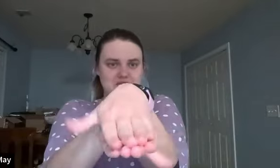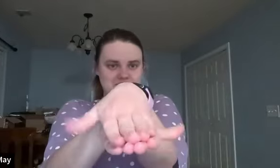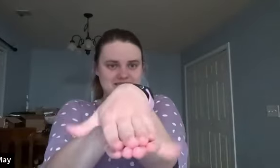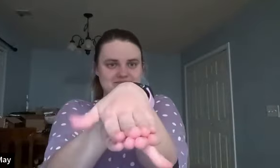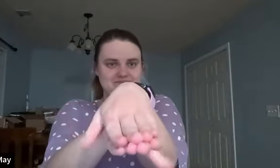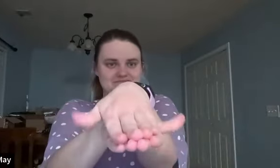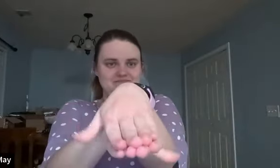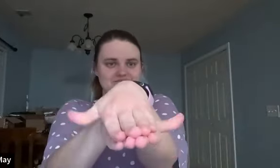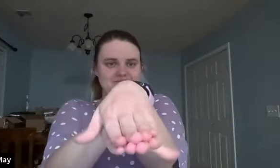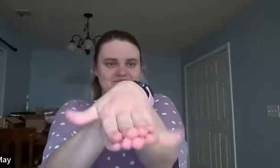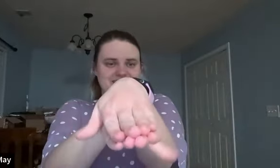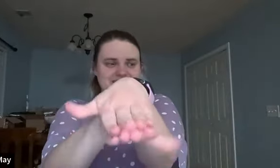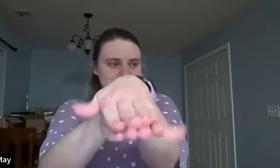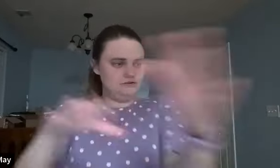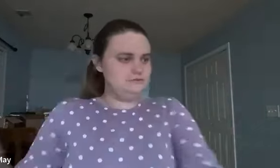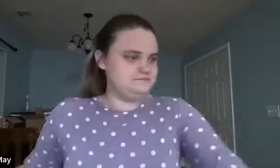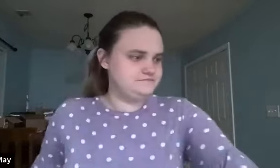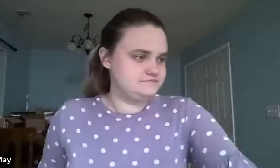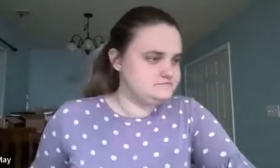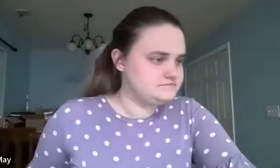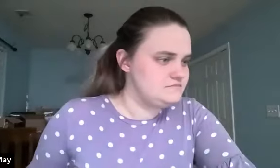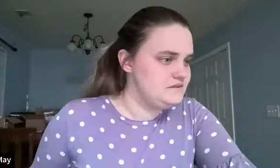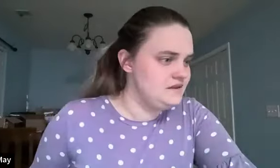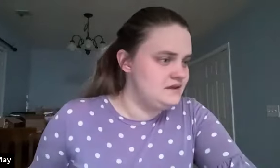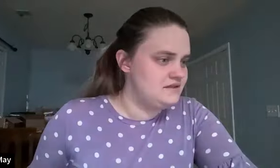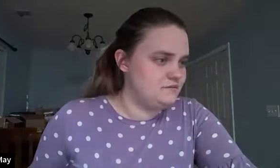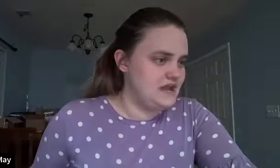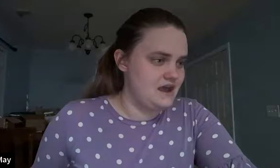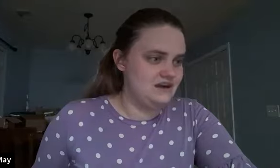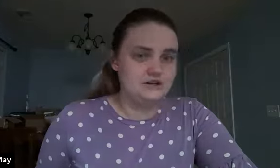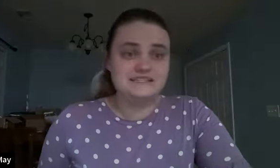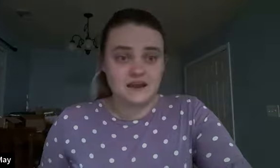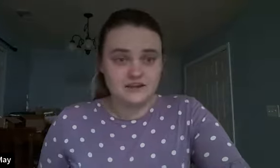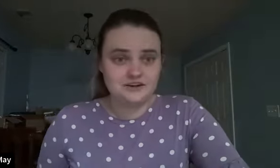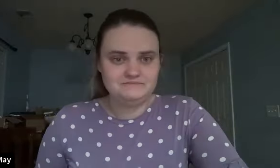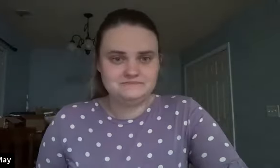thumbs. Sea turtle. Then we had our tiger.